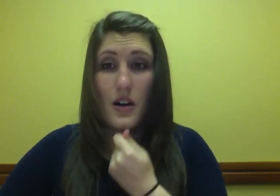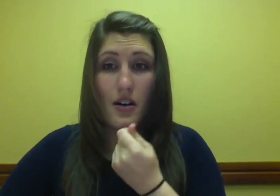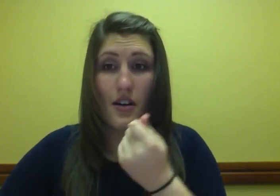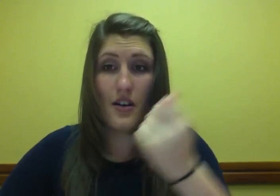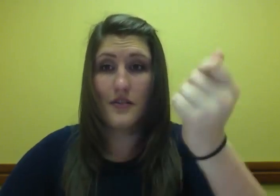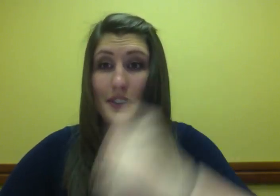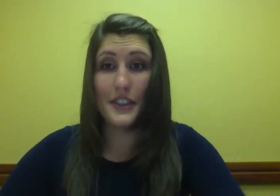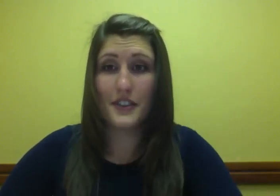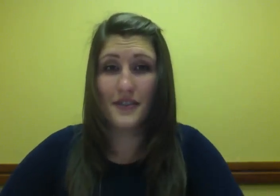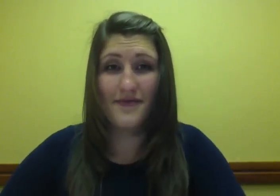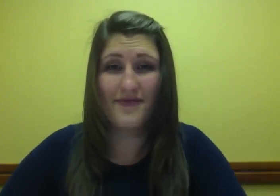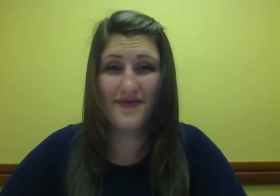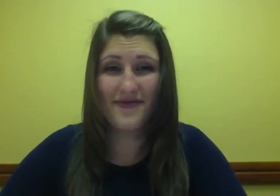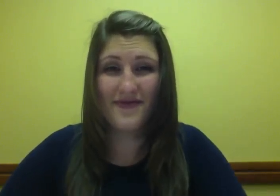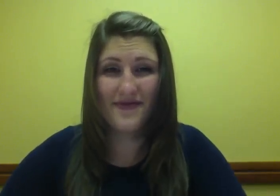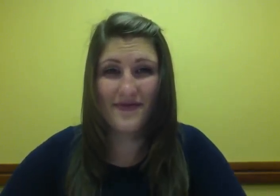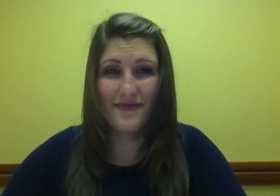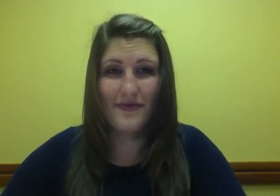Oh, Ariel.